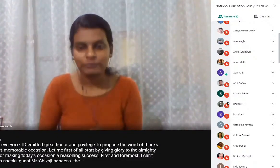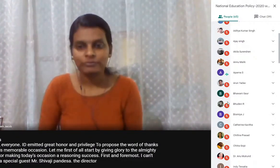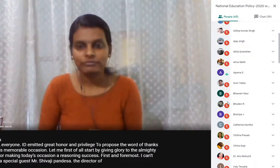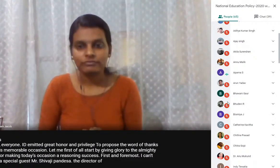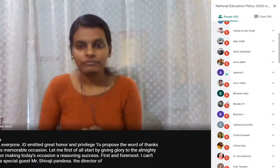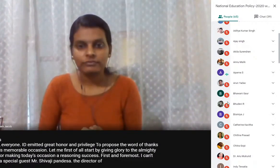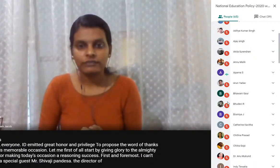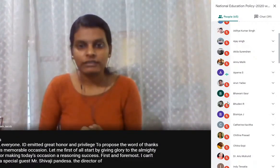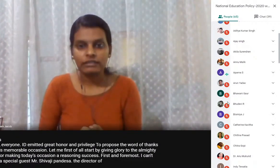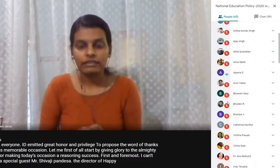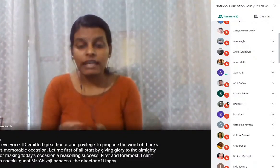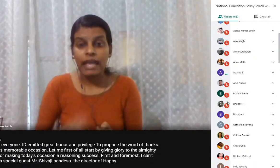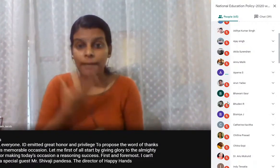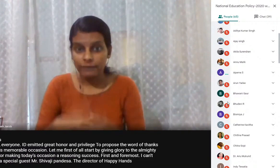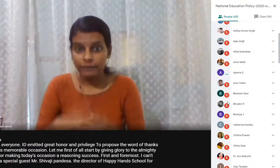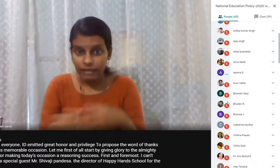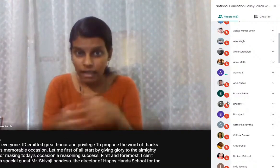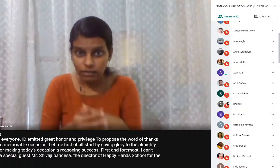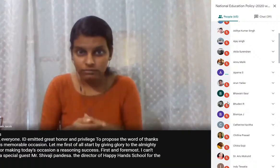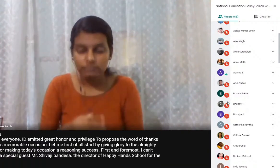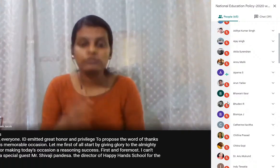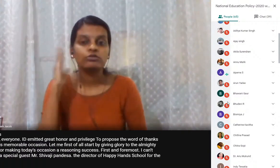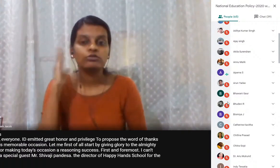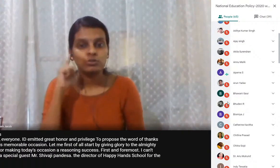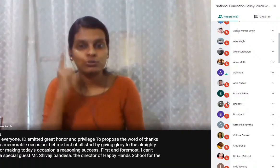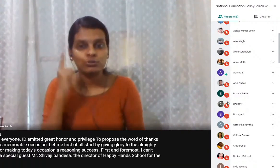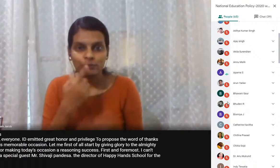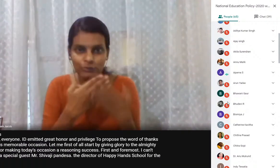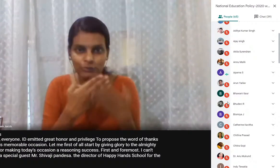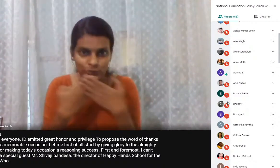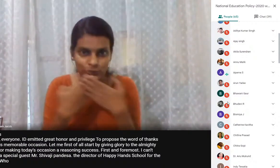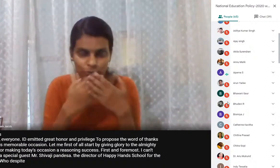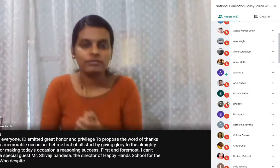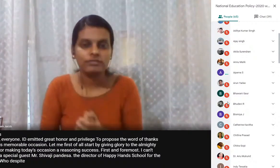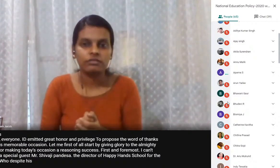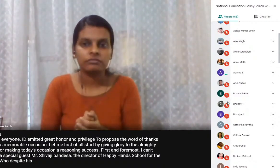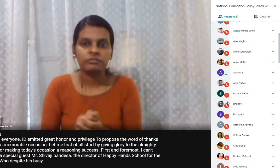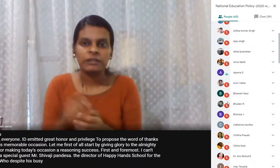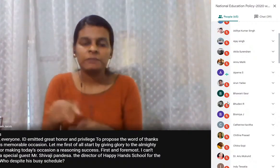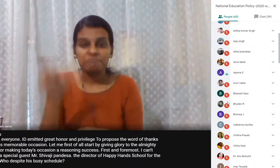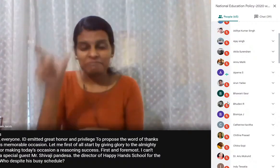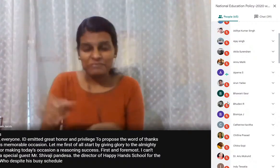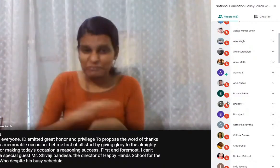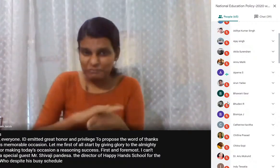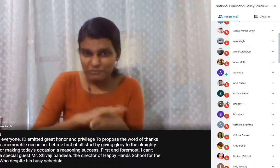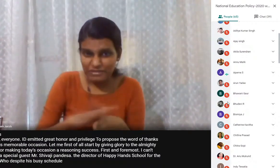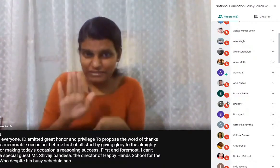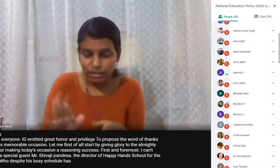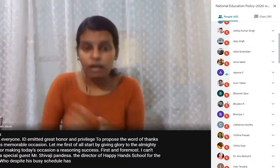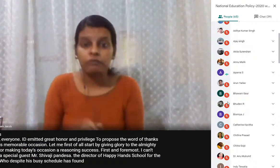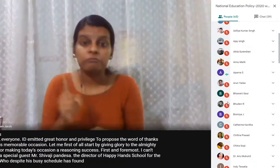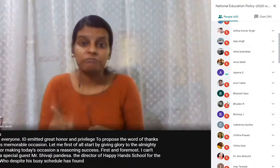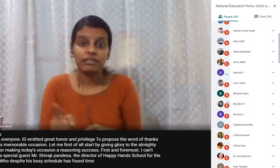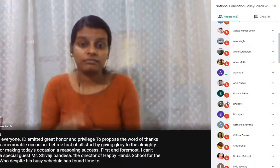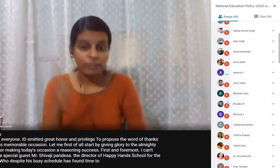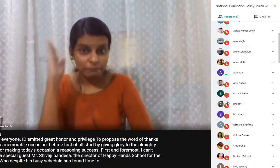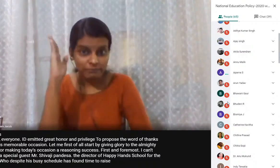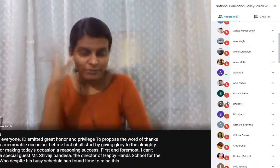Hands School for the Deaf, who despite his busy schedule has found time to grace this occasion.